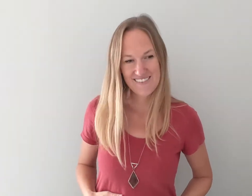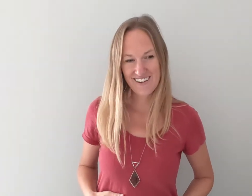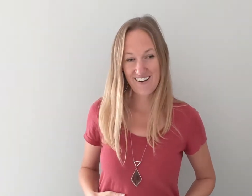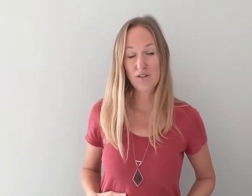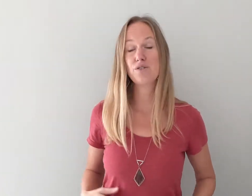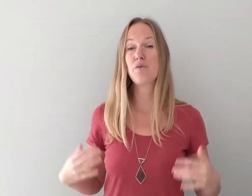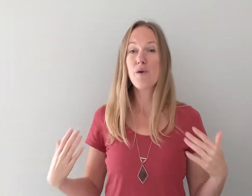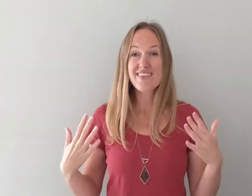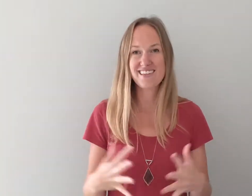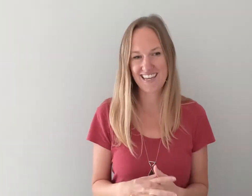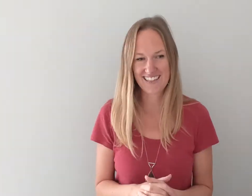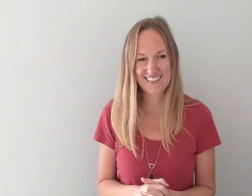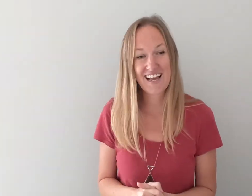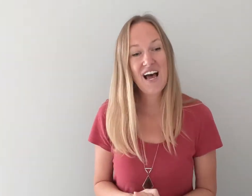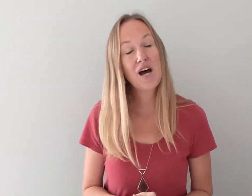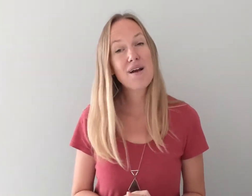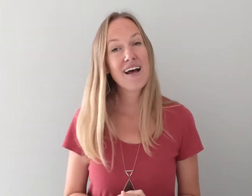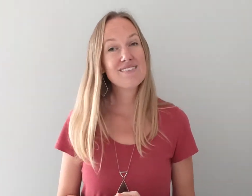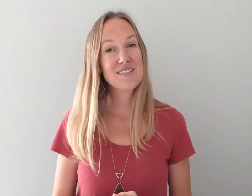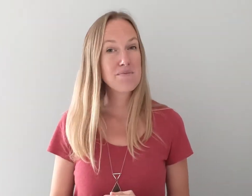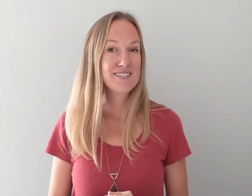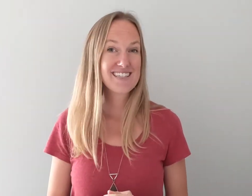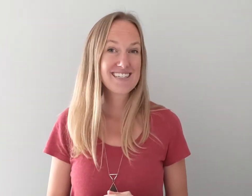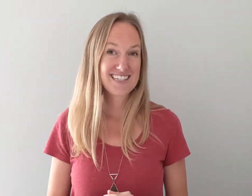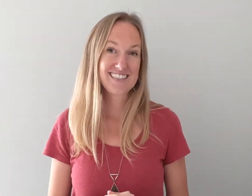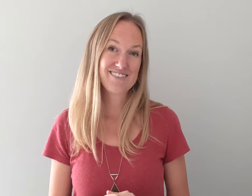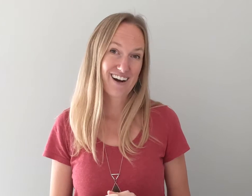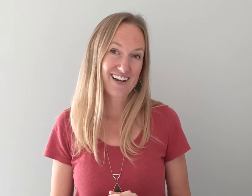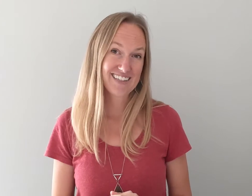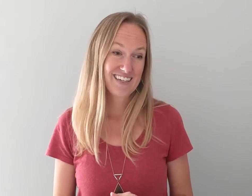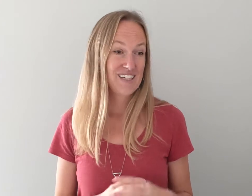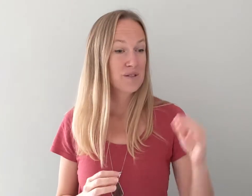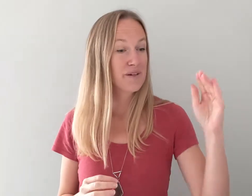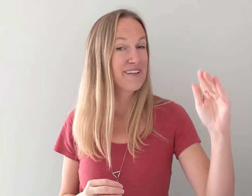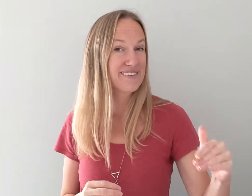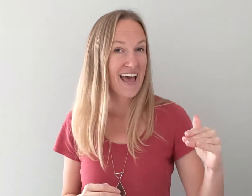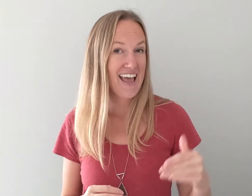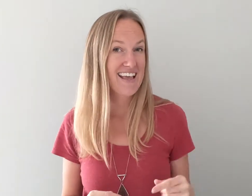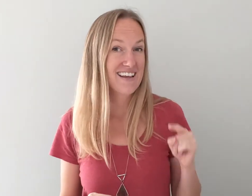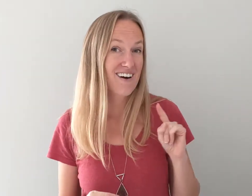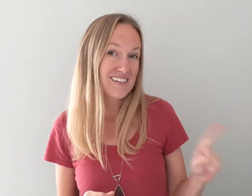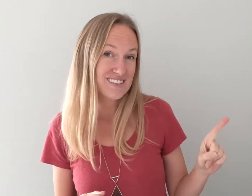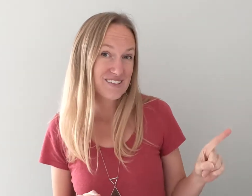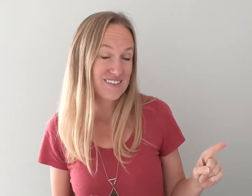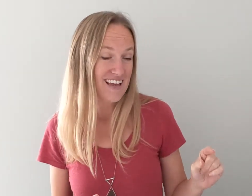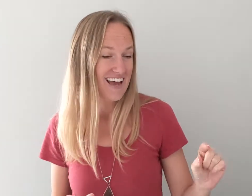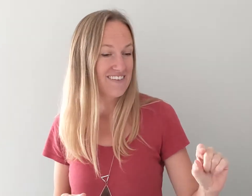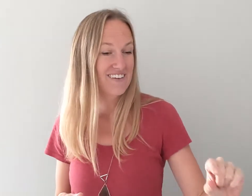God, with the saints around the mercy seat of God. So we're going to learn that. And then also at the very end of